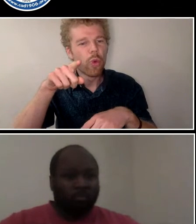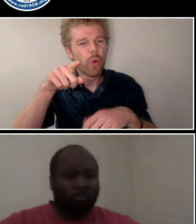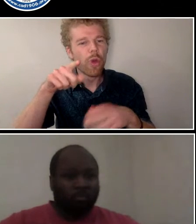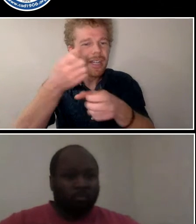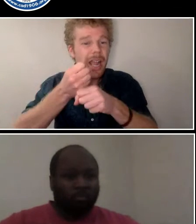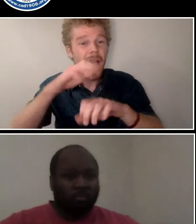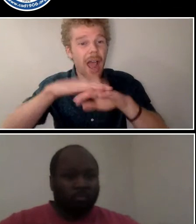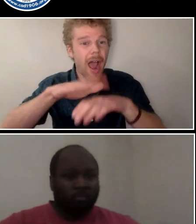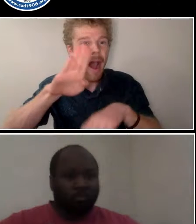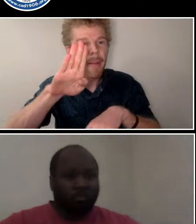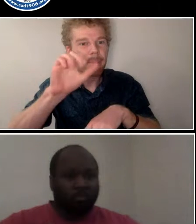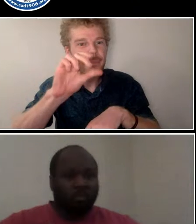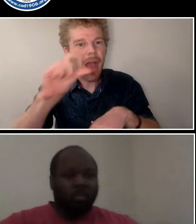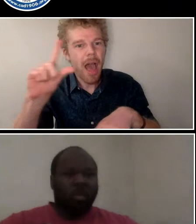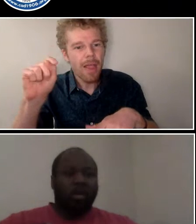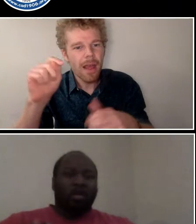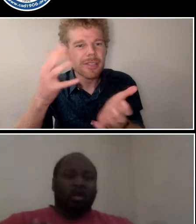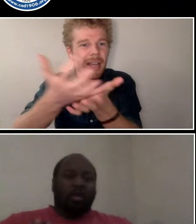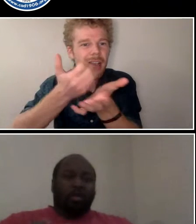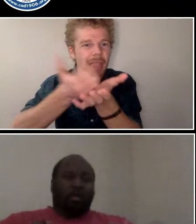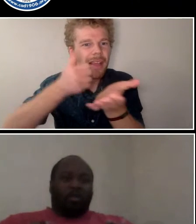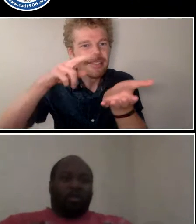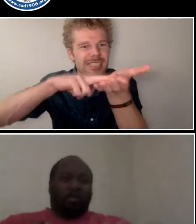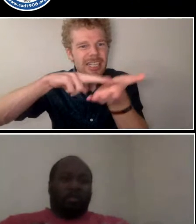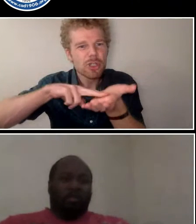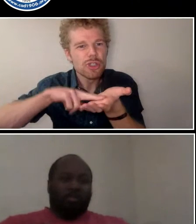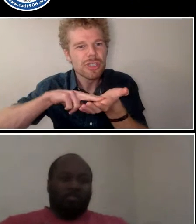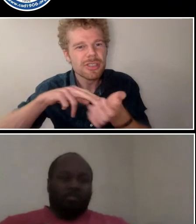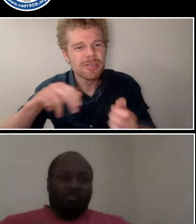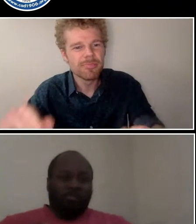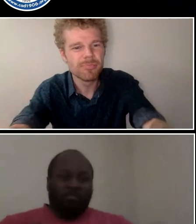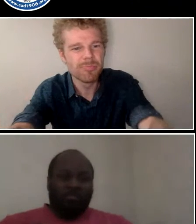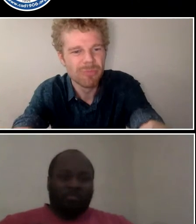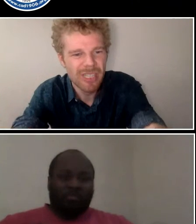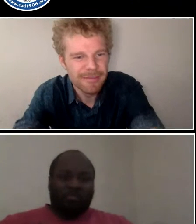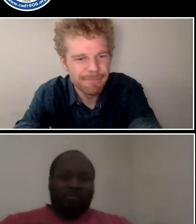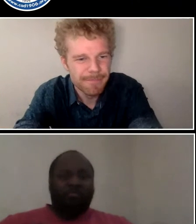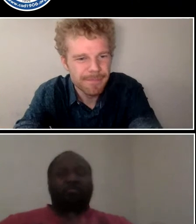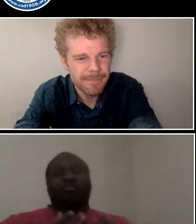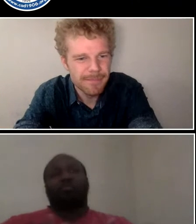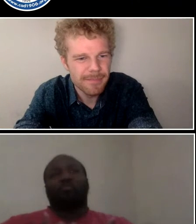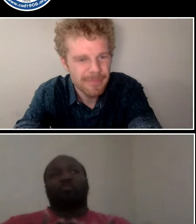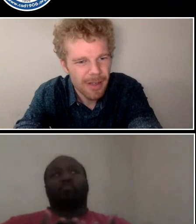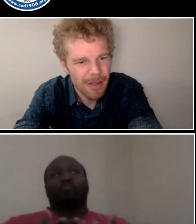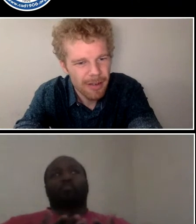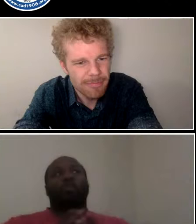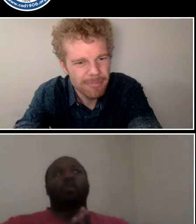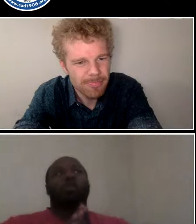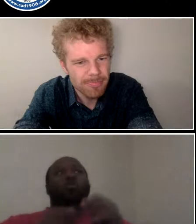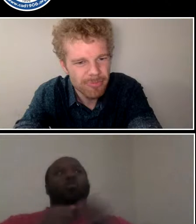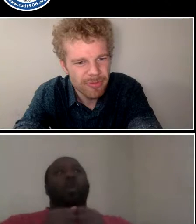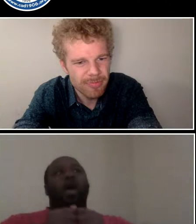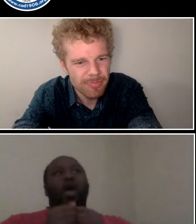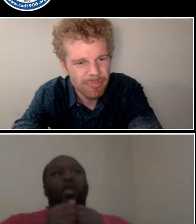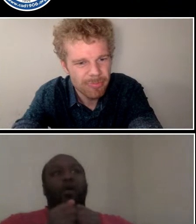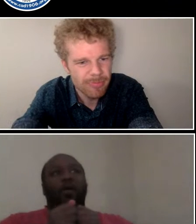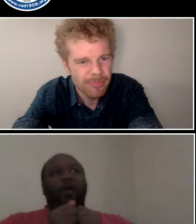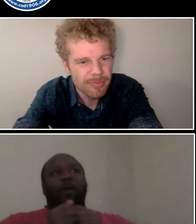Sure. Could you just tell us a little bit about what the process was like for you to get your name on the ballot, to collect the signatures and so forth?